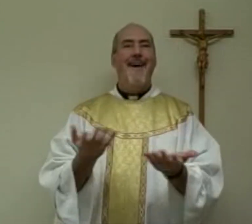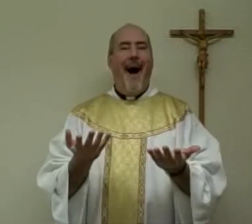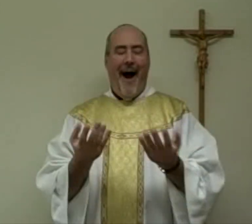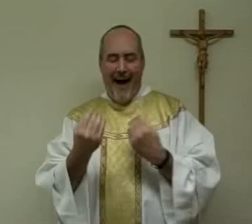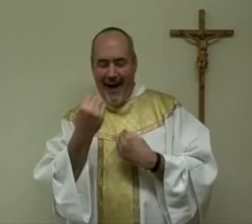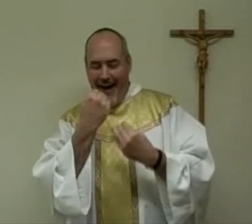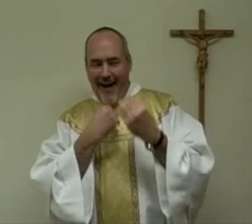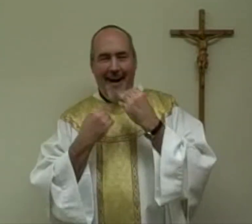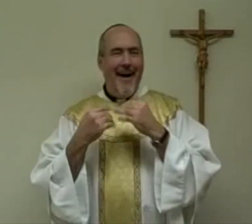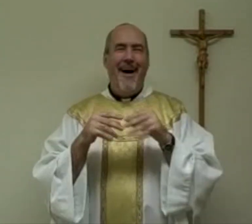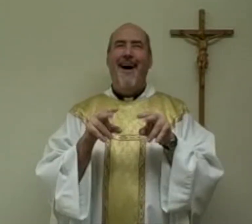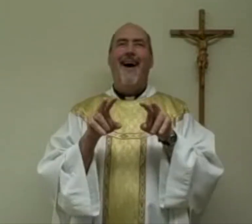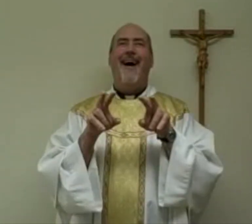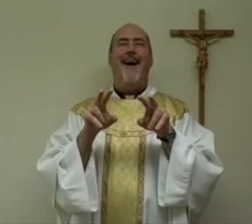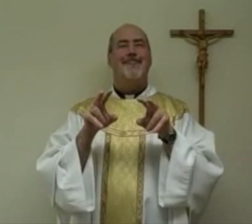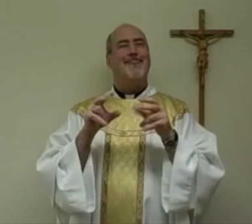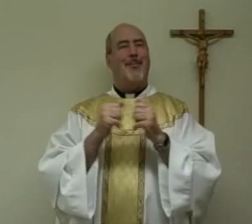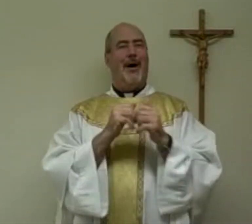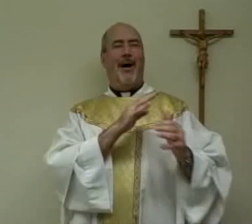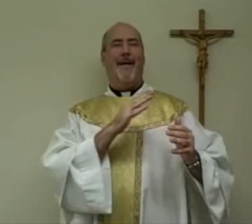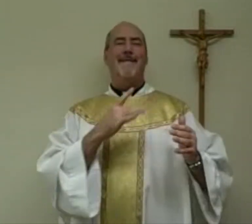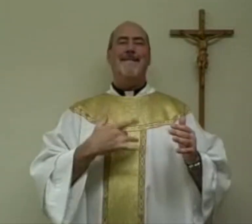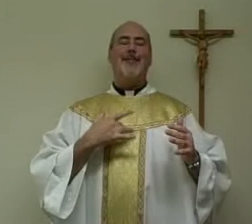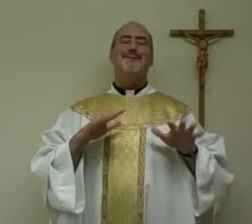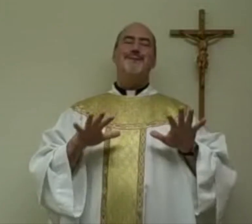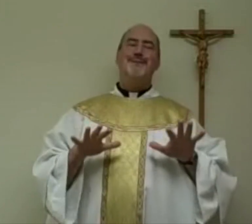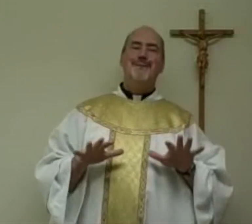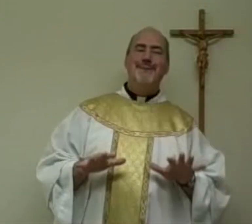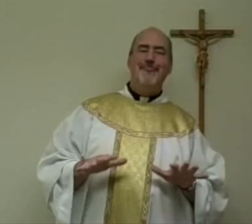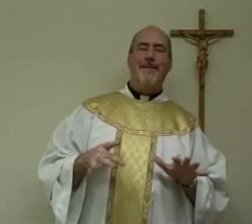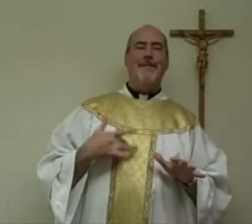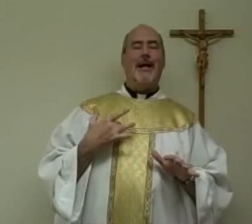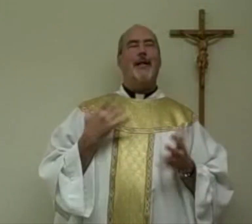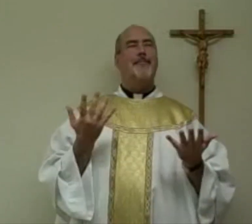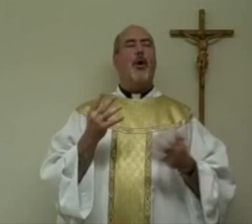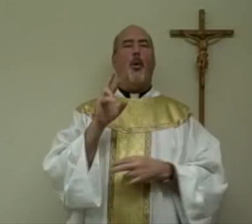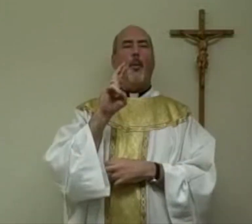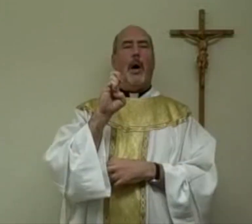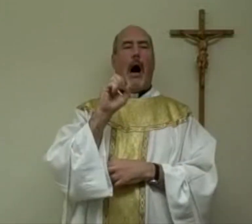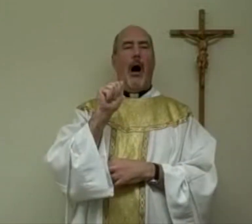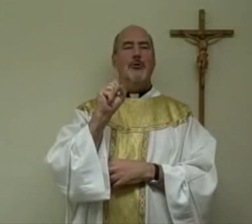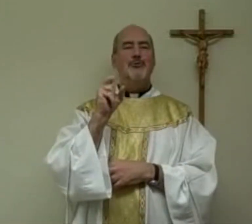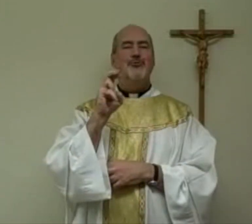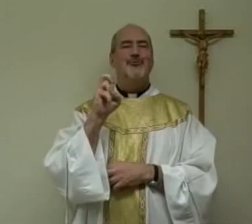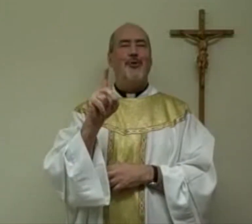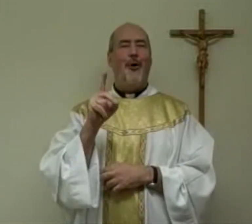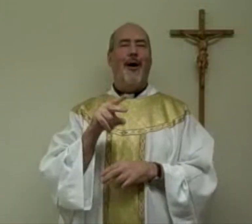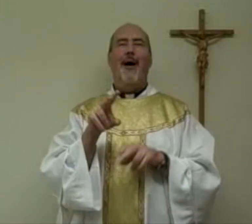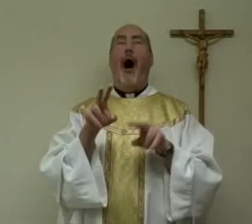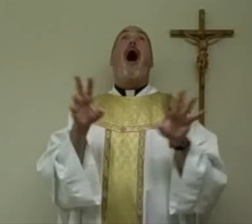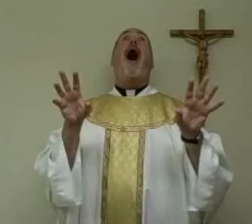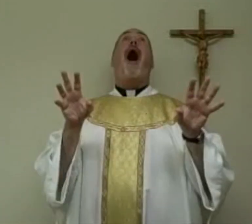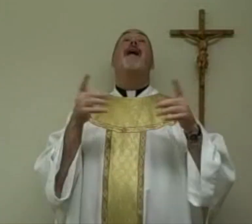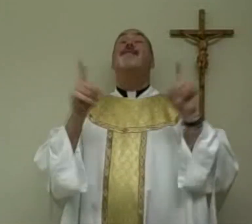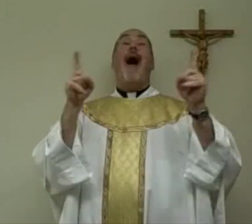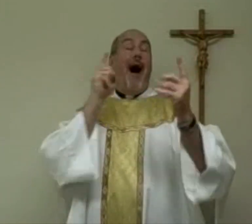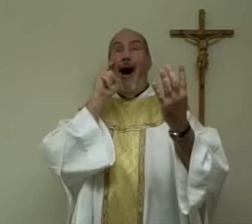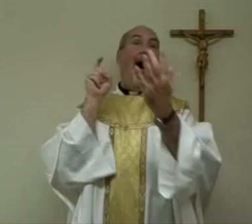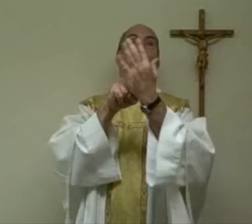same time, they were calm, and they managed to get to dinner and feel a little more reassured and